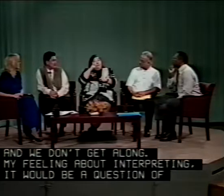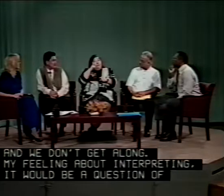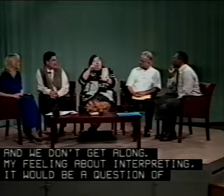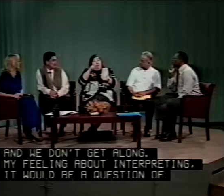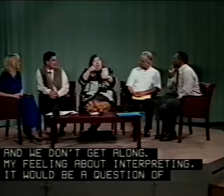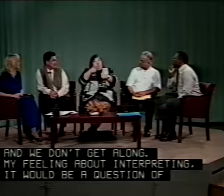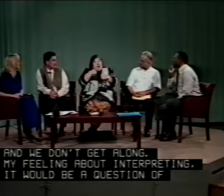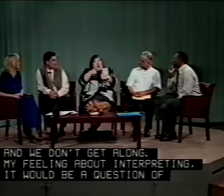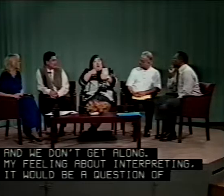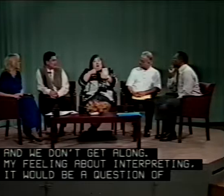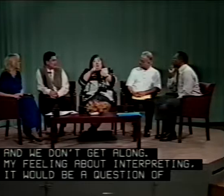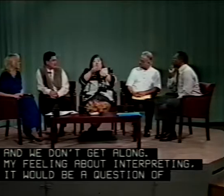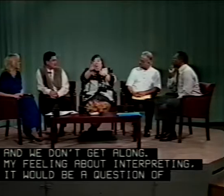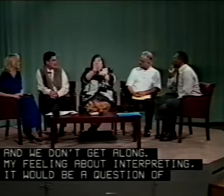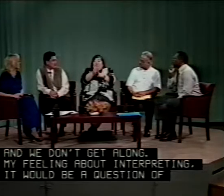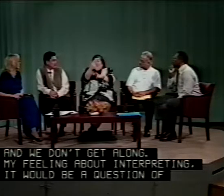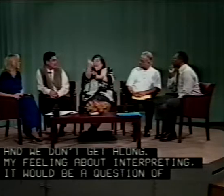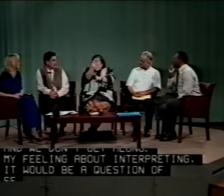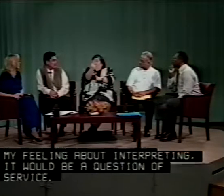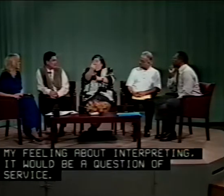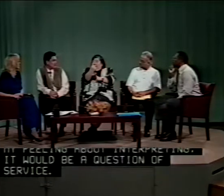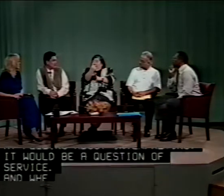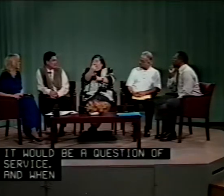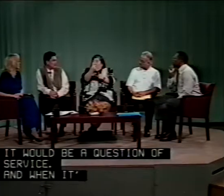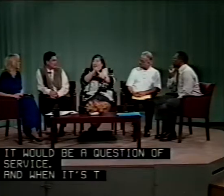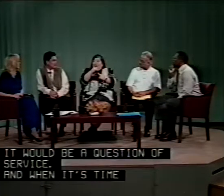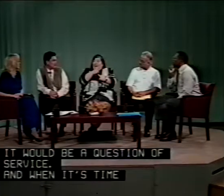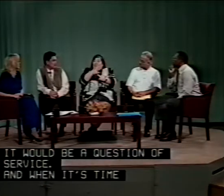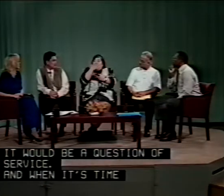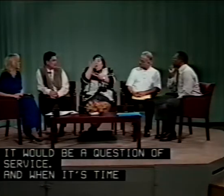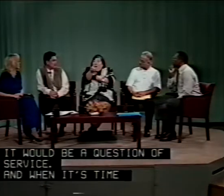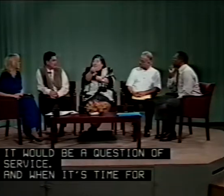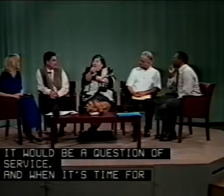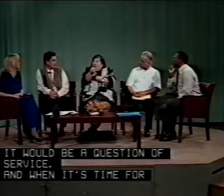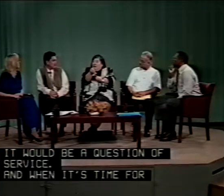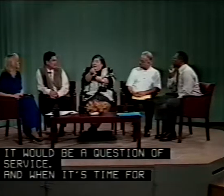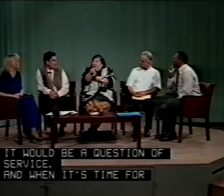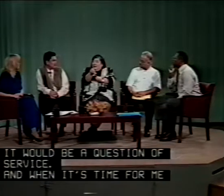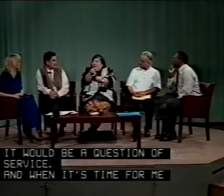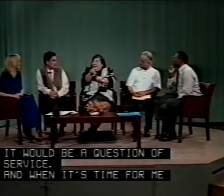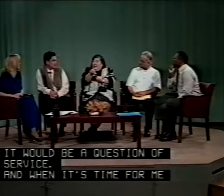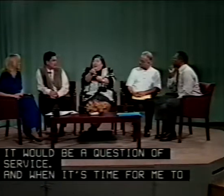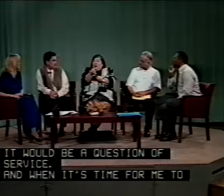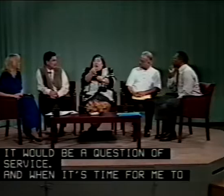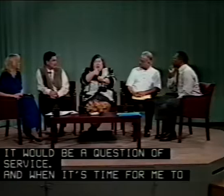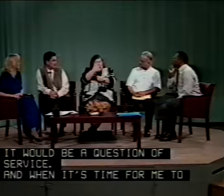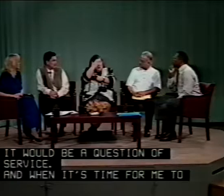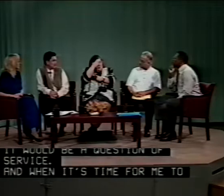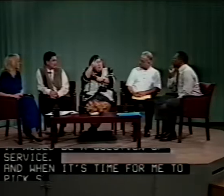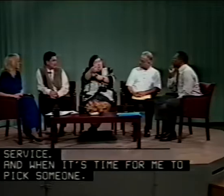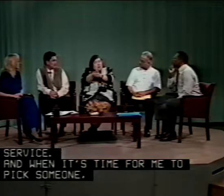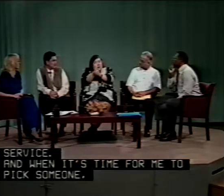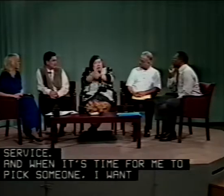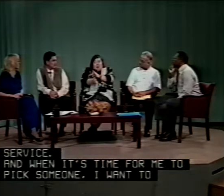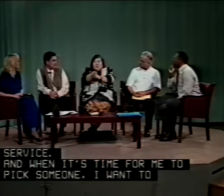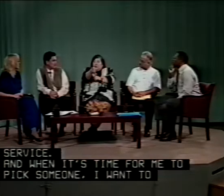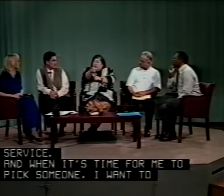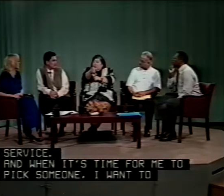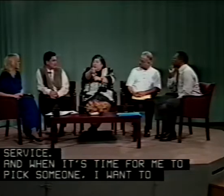And when it's time for me to pick someone, I want to pick someone I'm confident in, that I know they're